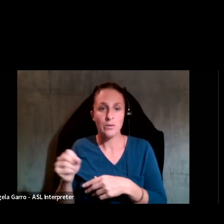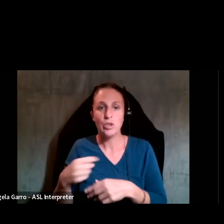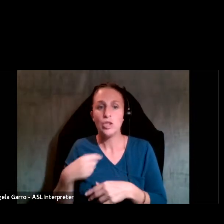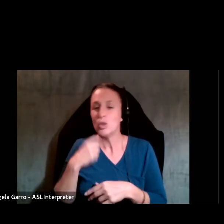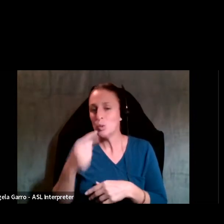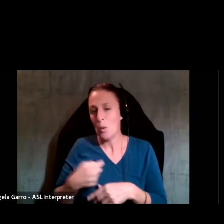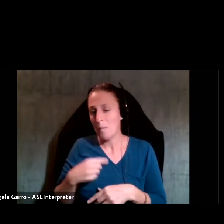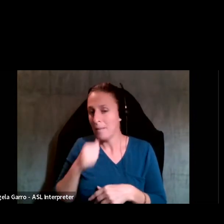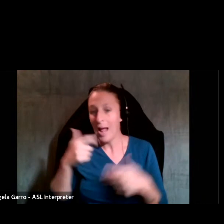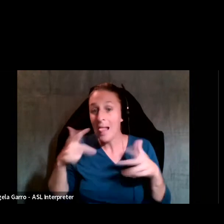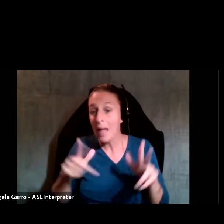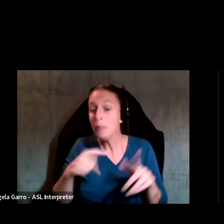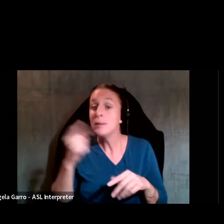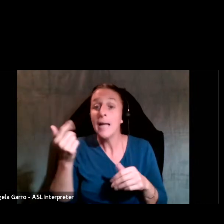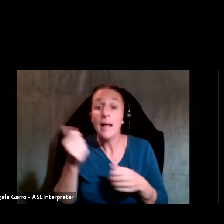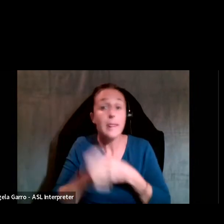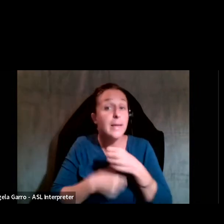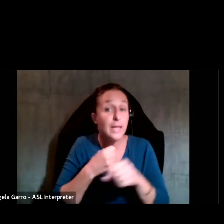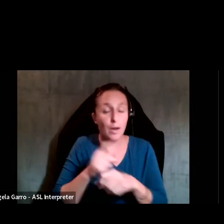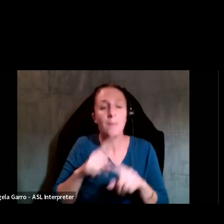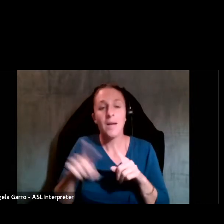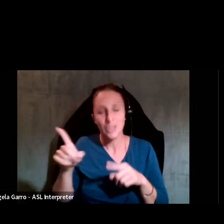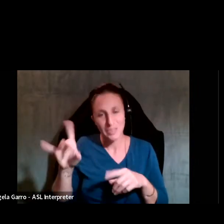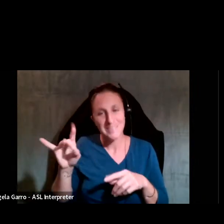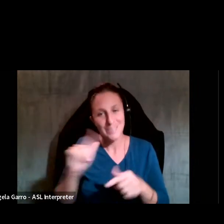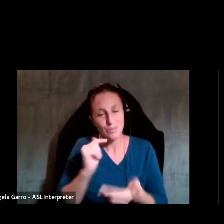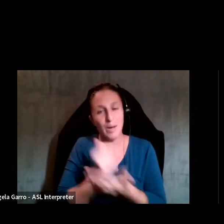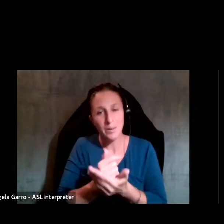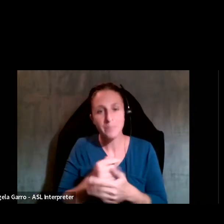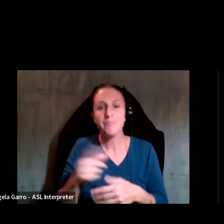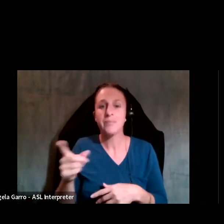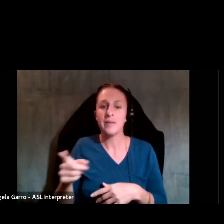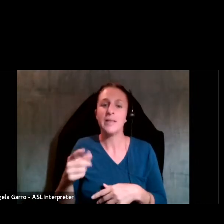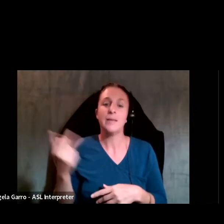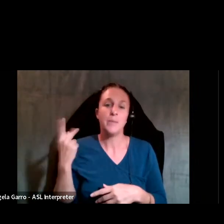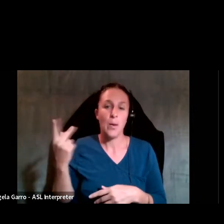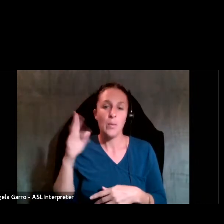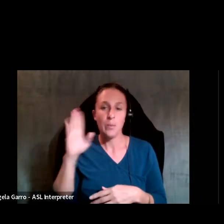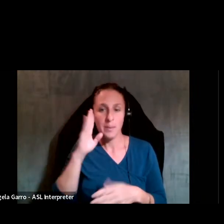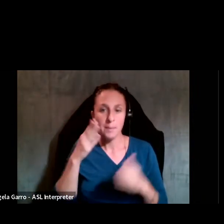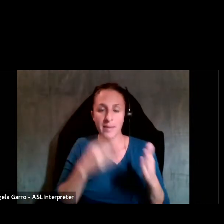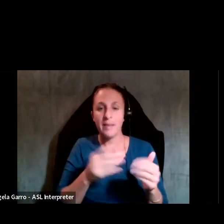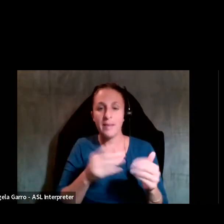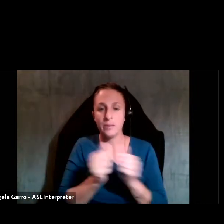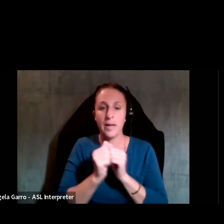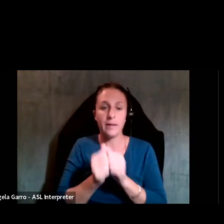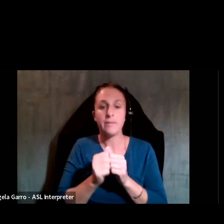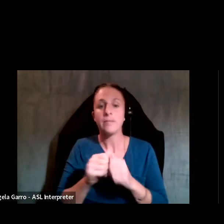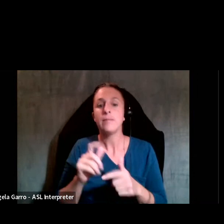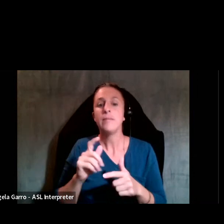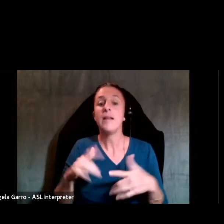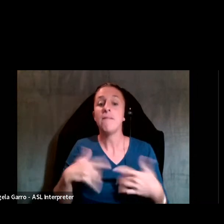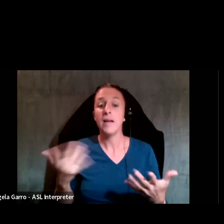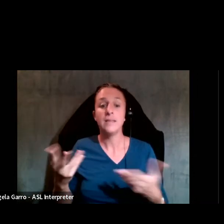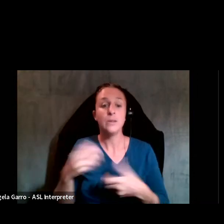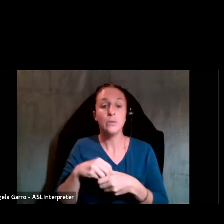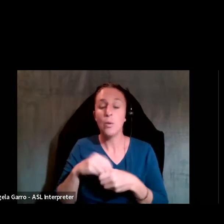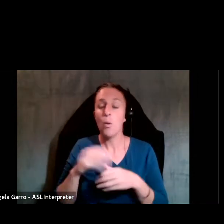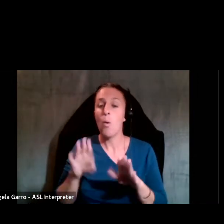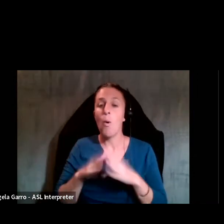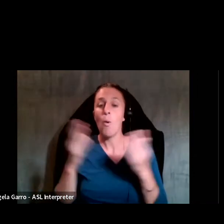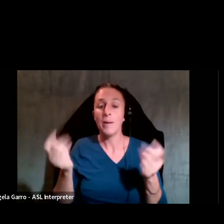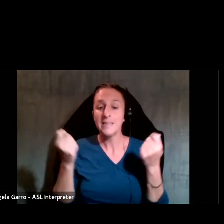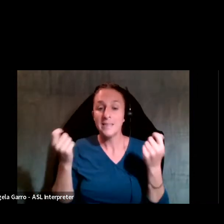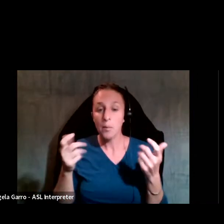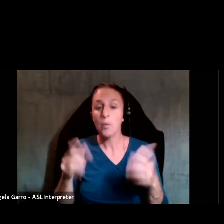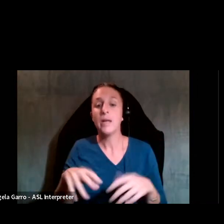year, but she did graduate from Burlingame High, and she and I will be there together. But events include an opening ceremony with